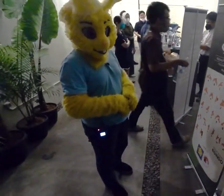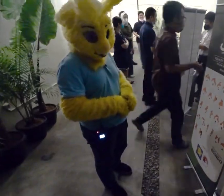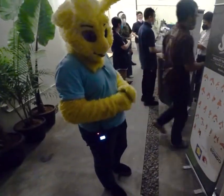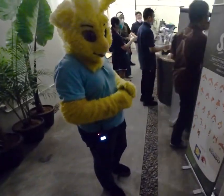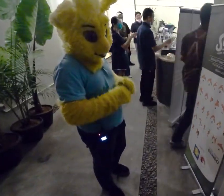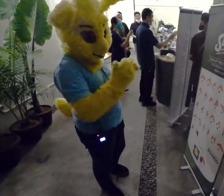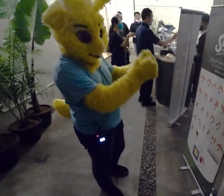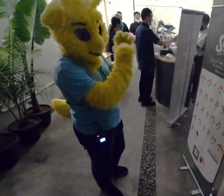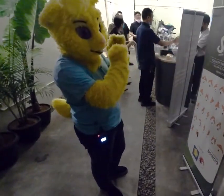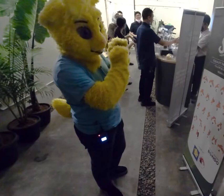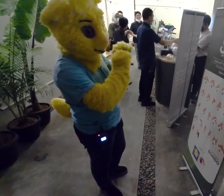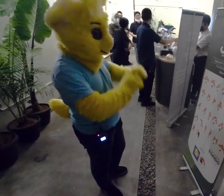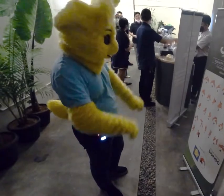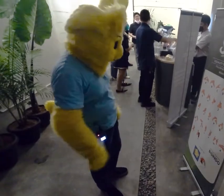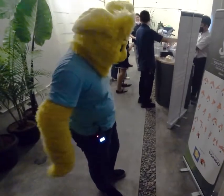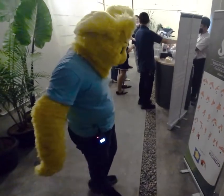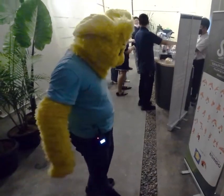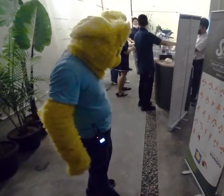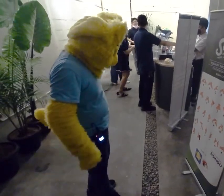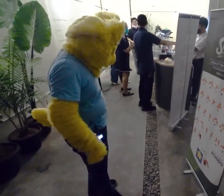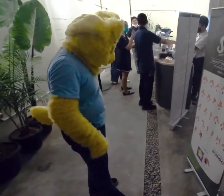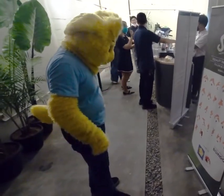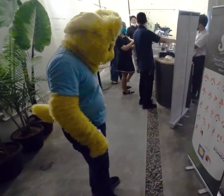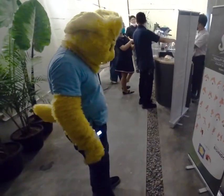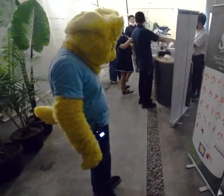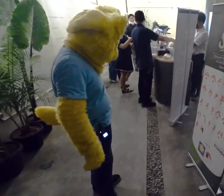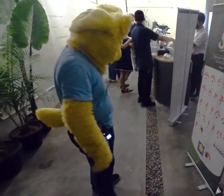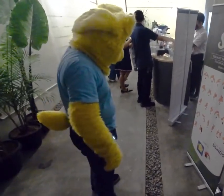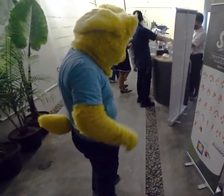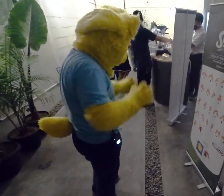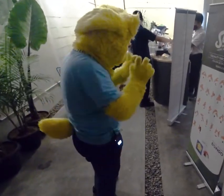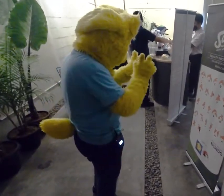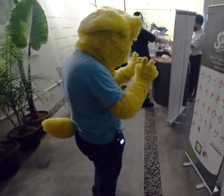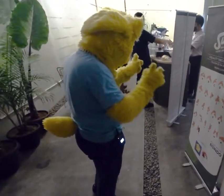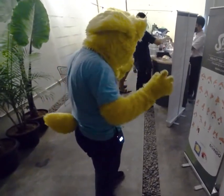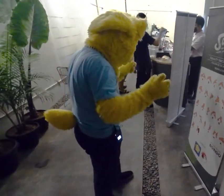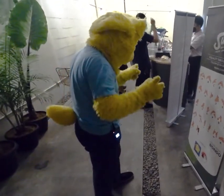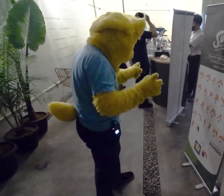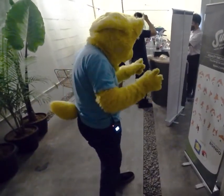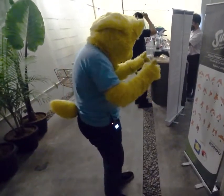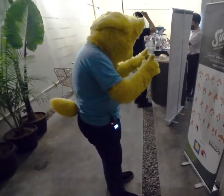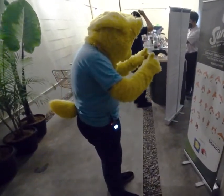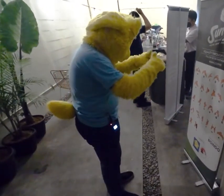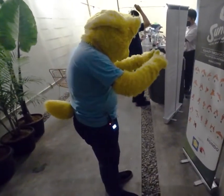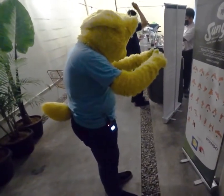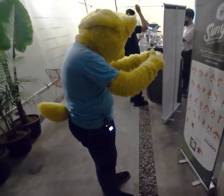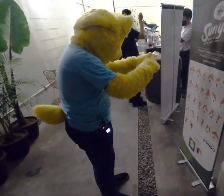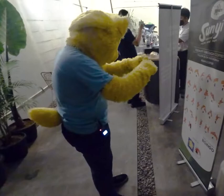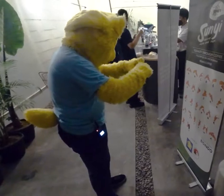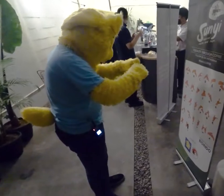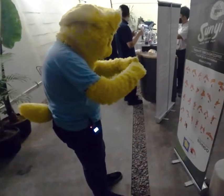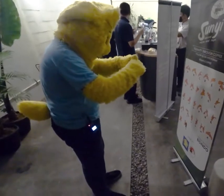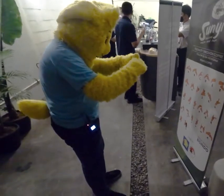try to learn this. Yeah, so from A, okay this is A, triangle,